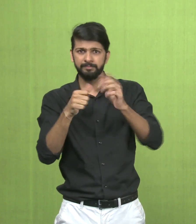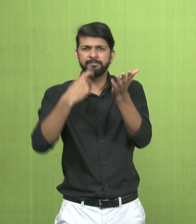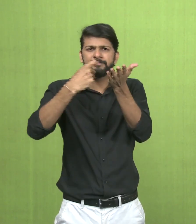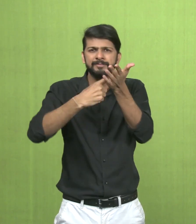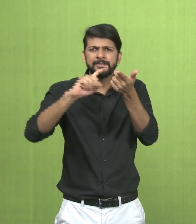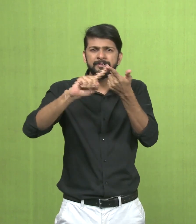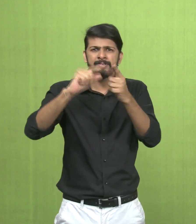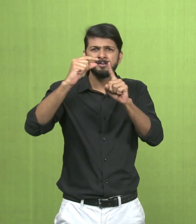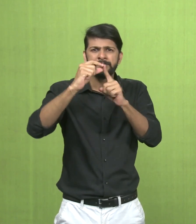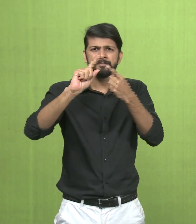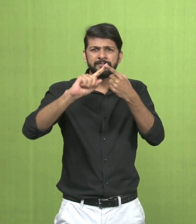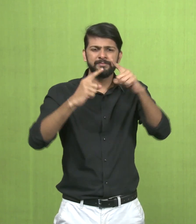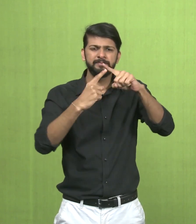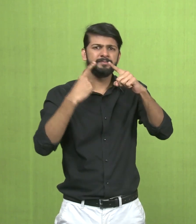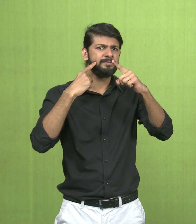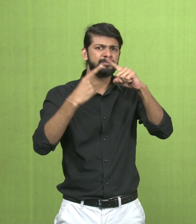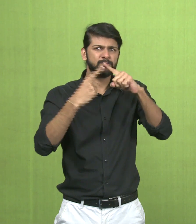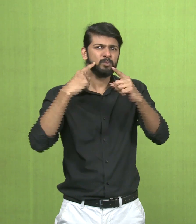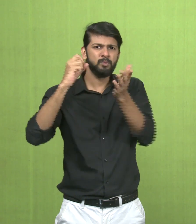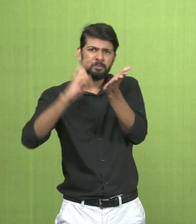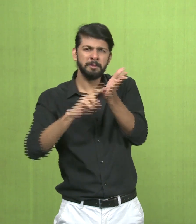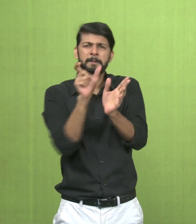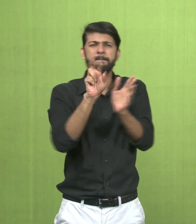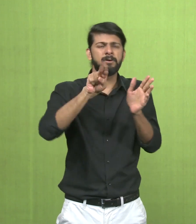And the last principle is repetition.